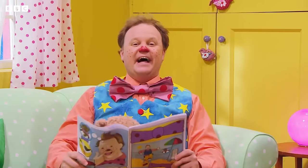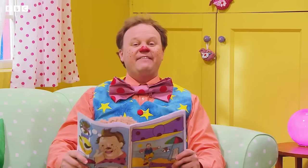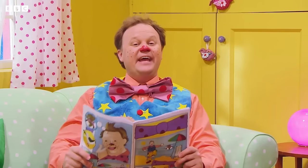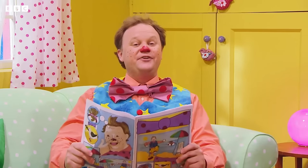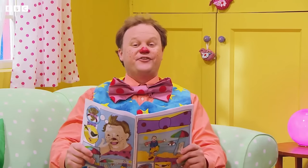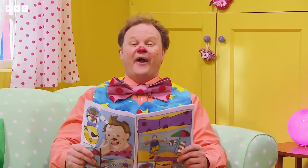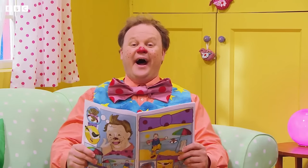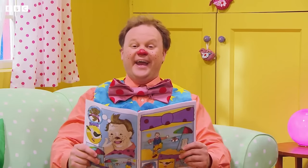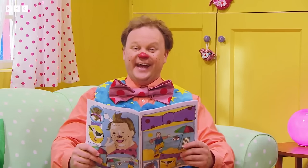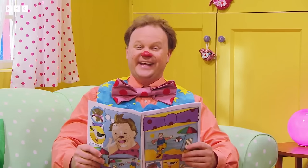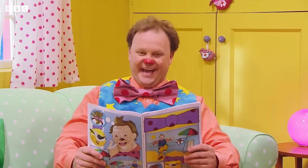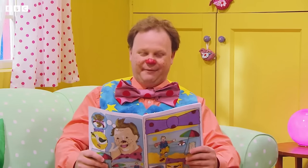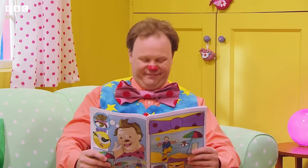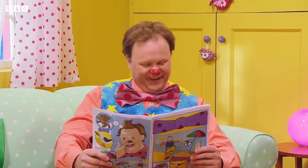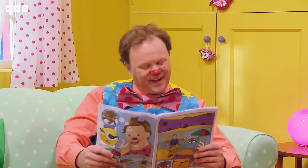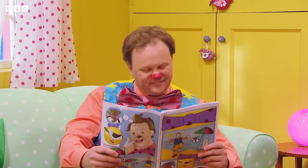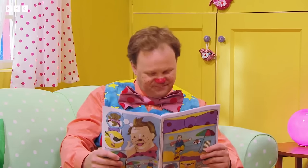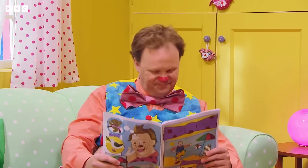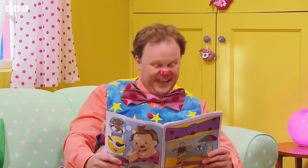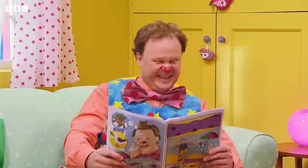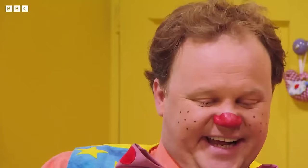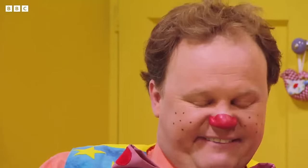Lovely and dry and comfy.